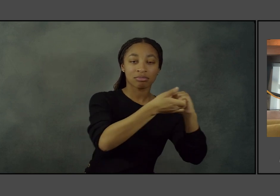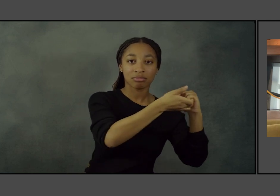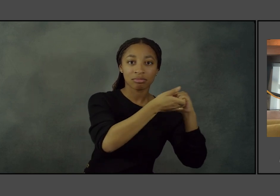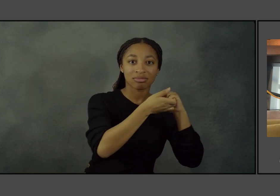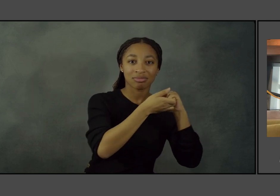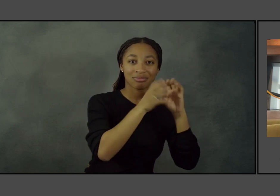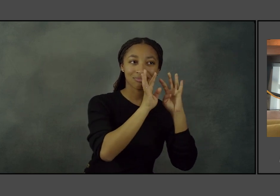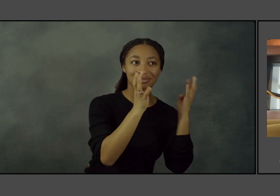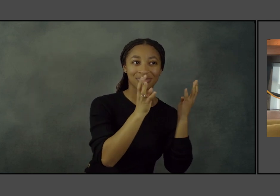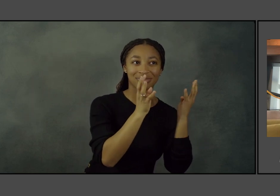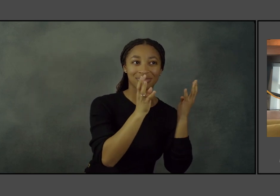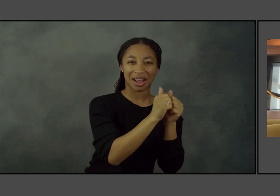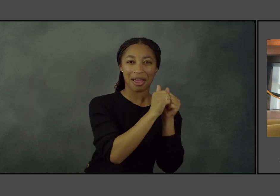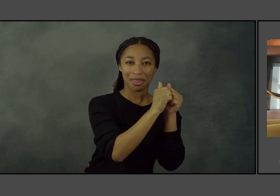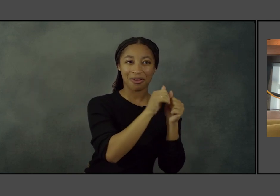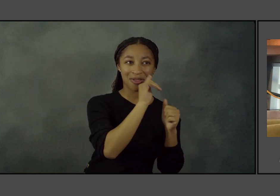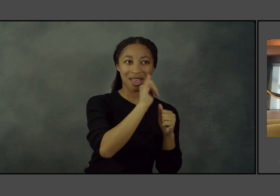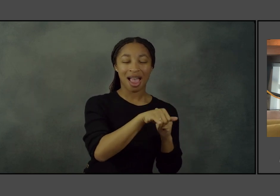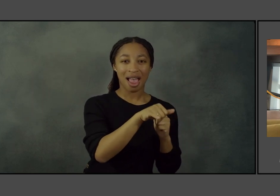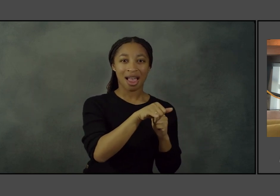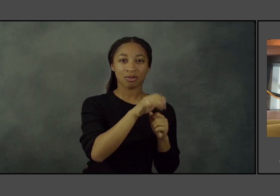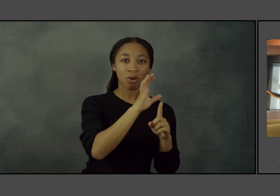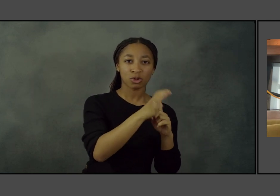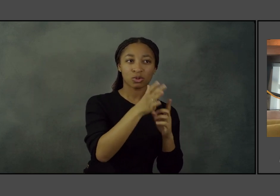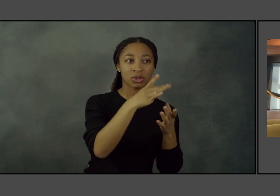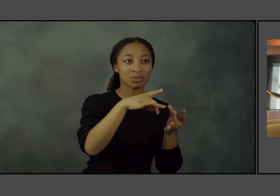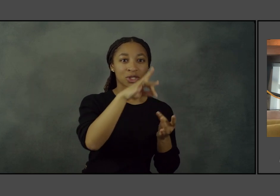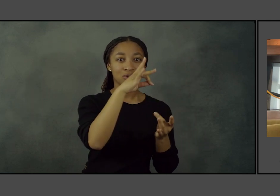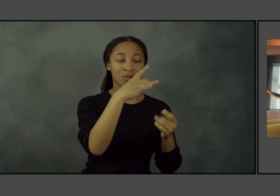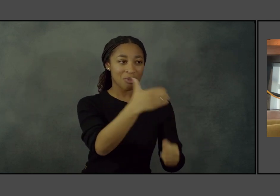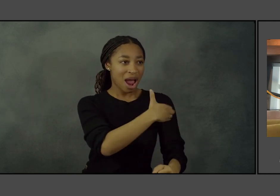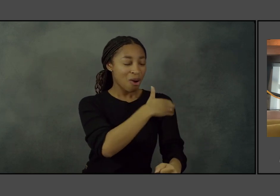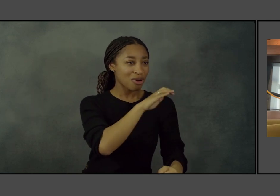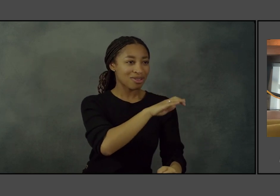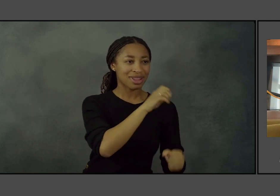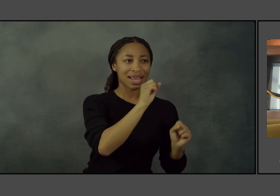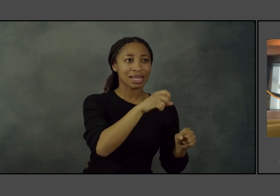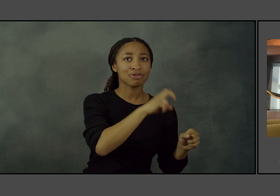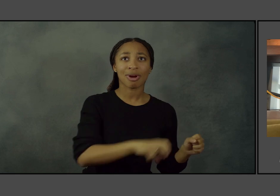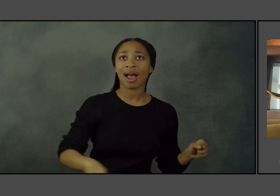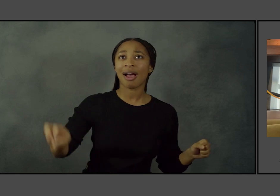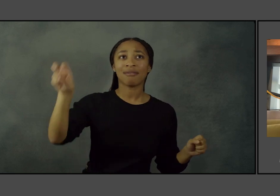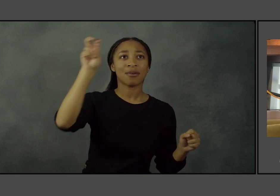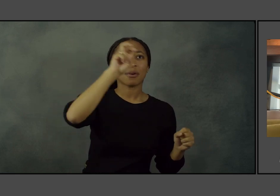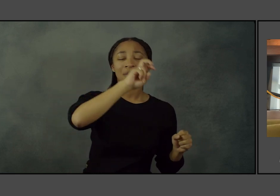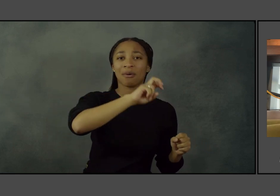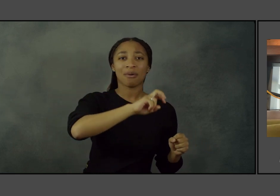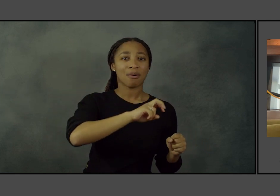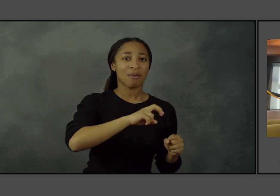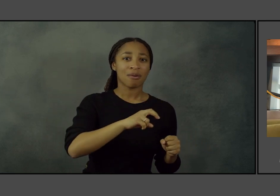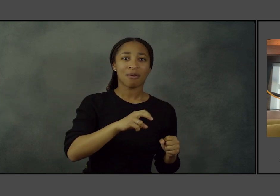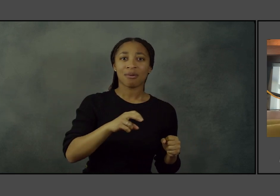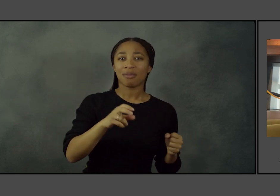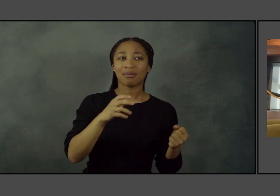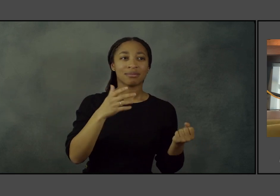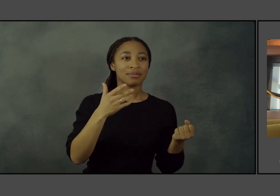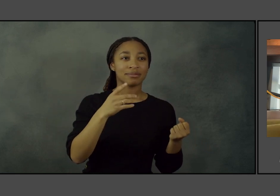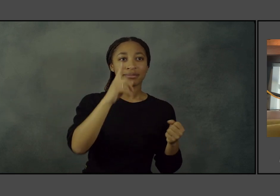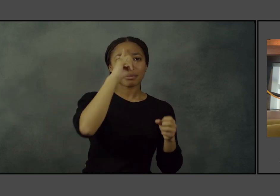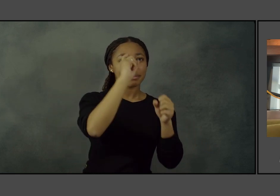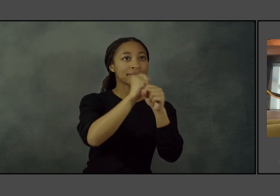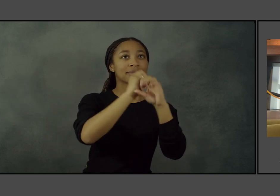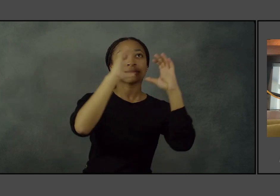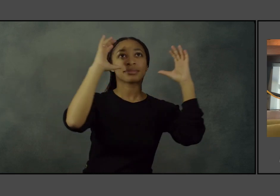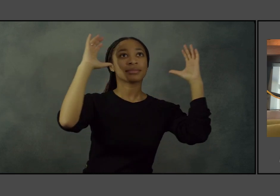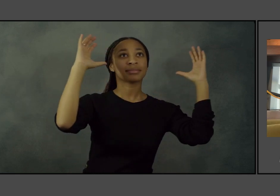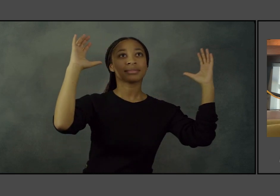power, where they were, they could travel in a way that was unreachable, untouchable, even unseeable